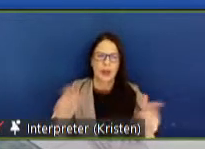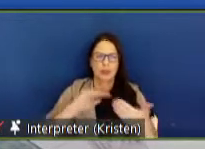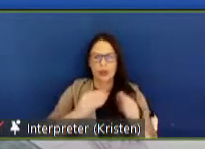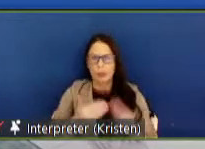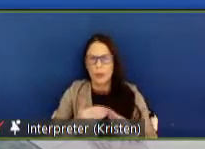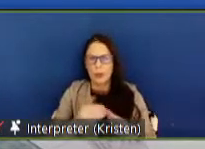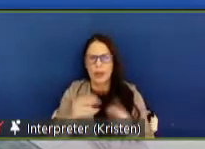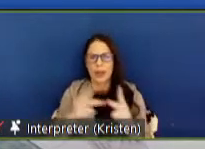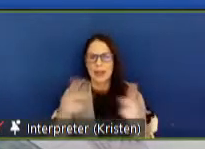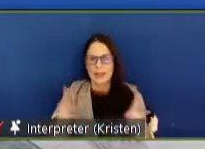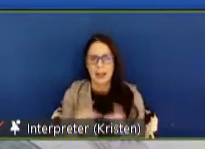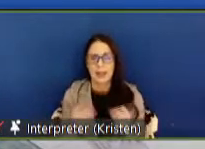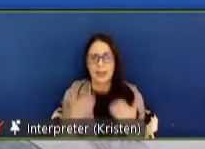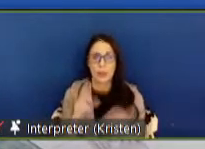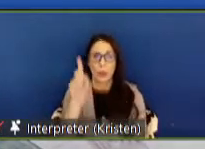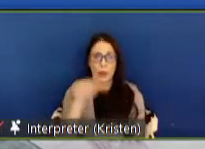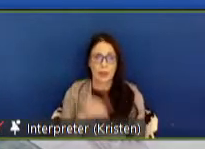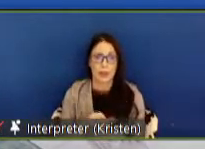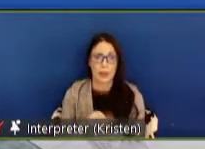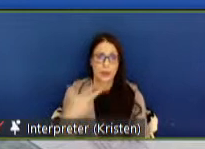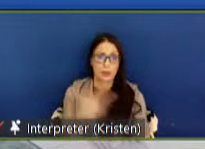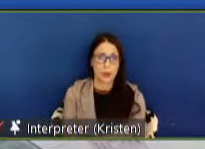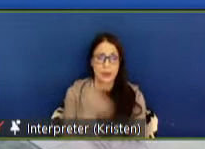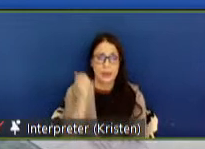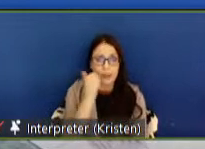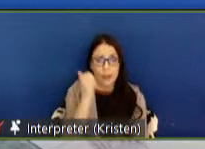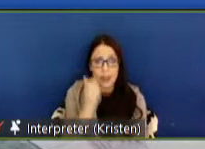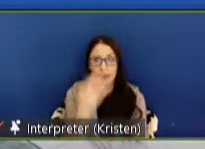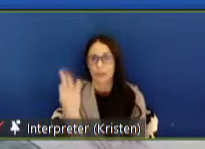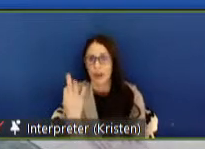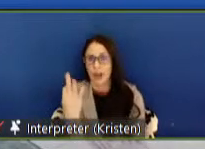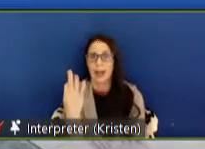doses each day, Friday, Saturday, and Sunday, so it's easily accessible for